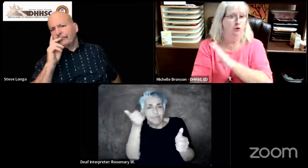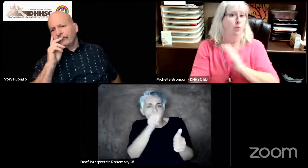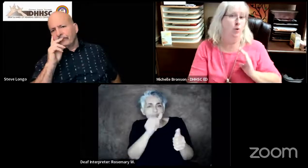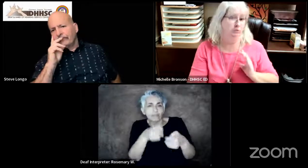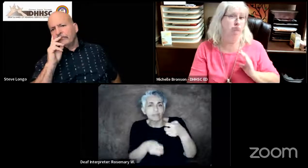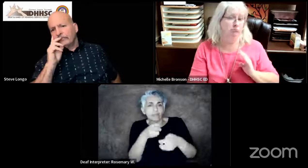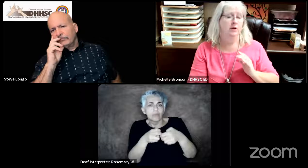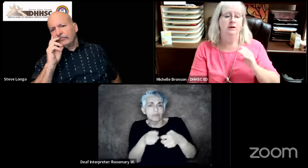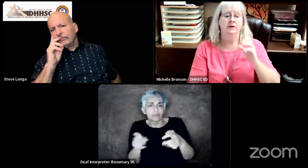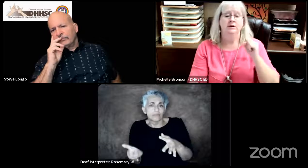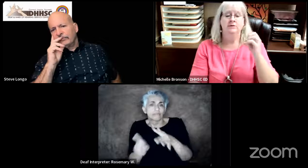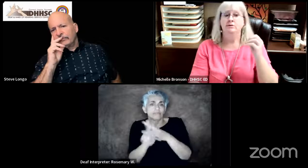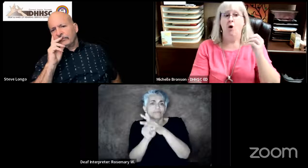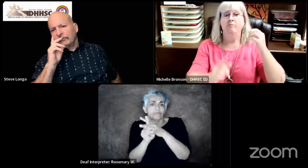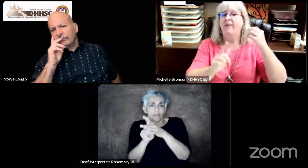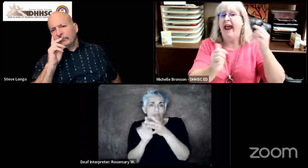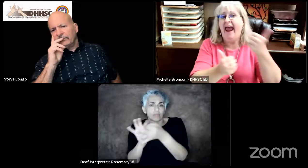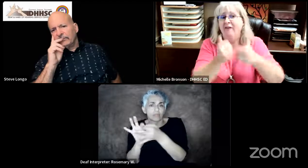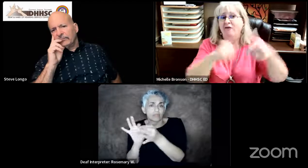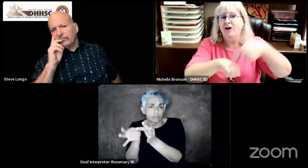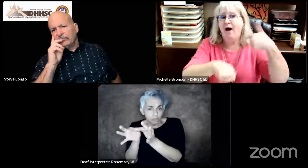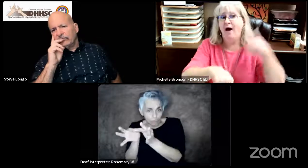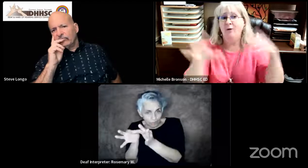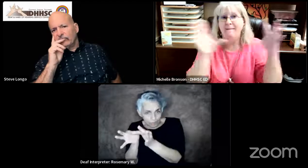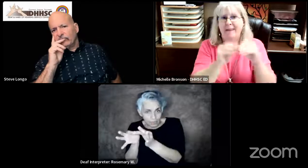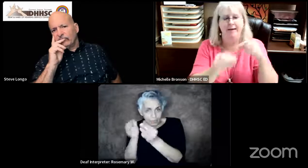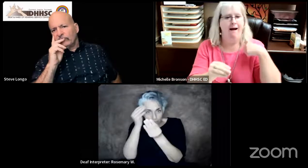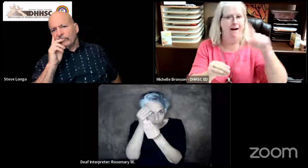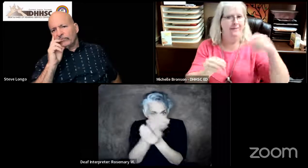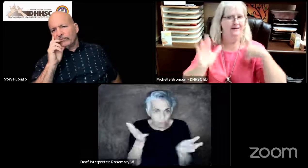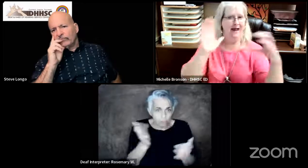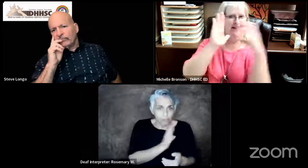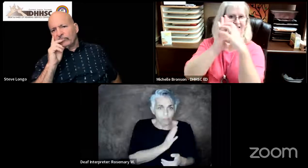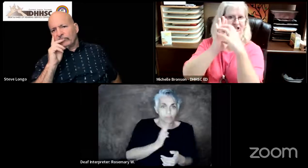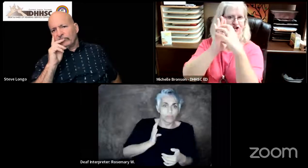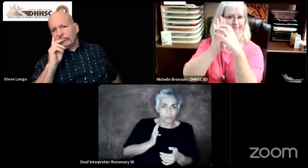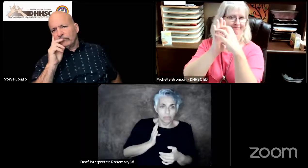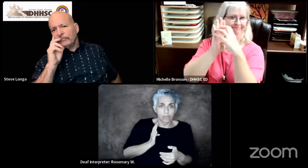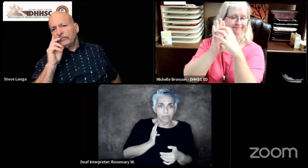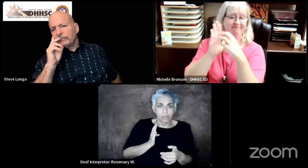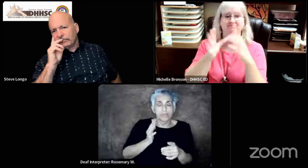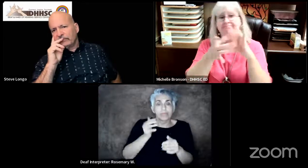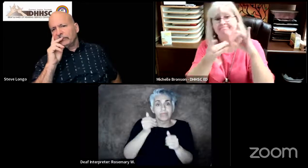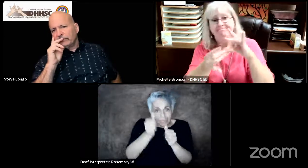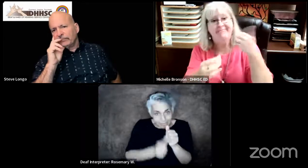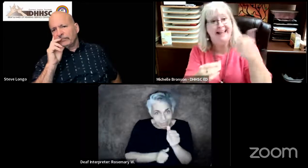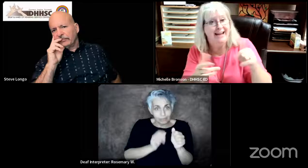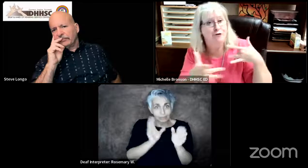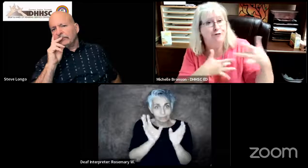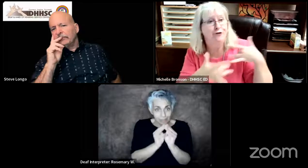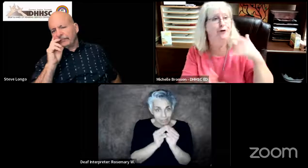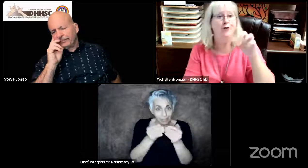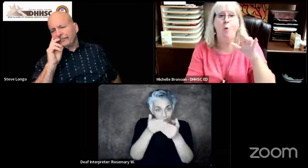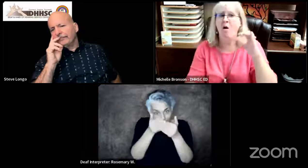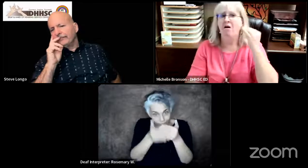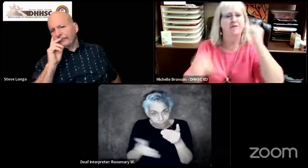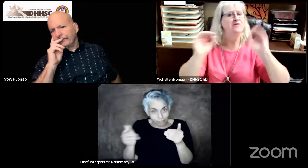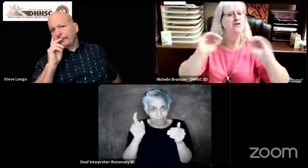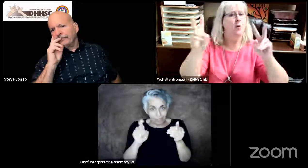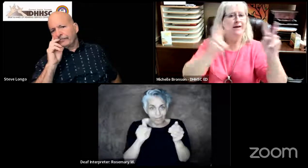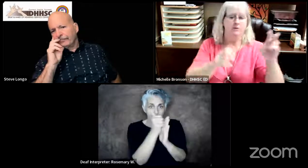any compliance issues or concerns to the board. So every time we meet, I must have a section dedicated to